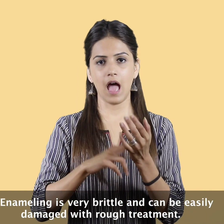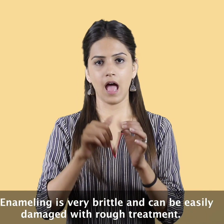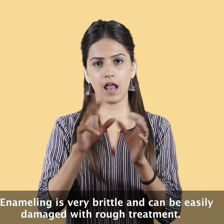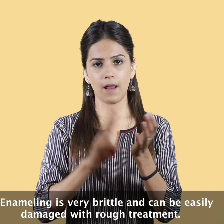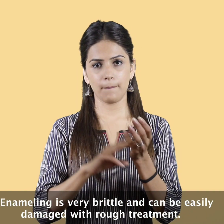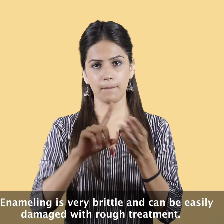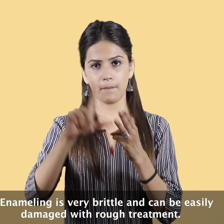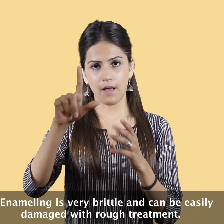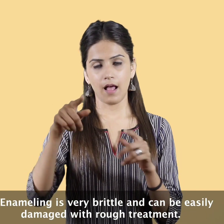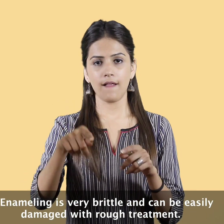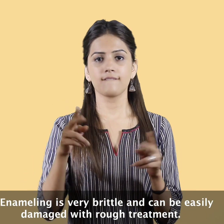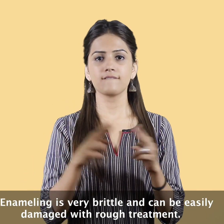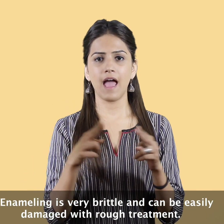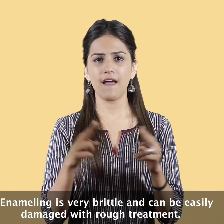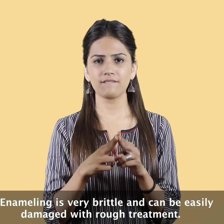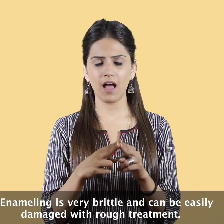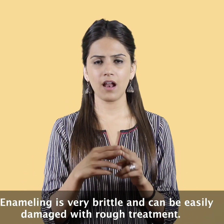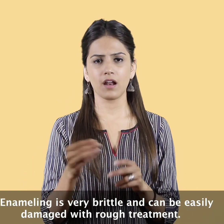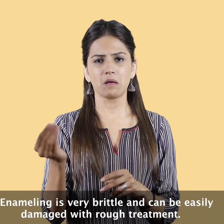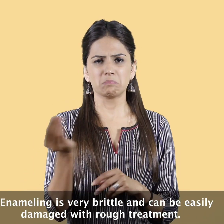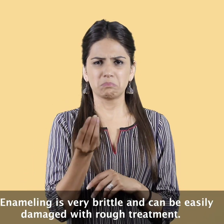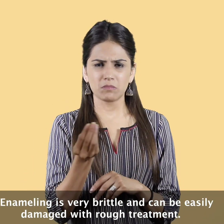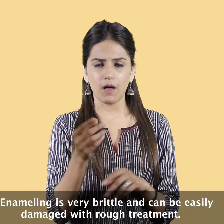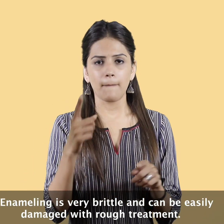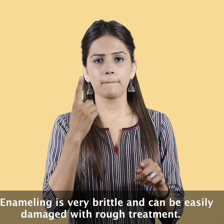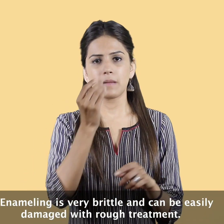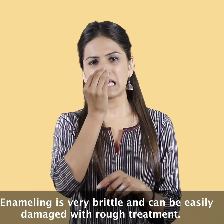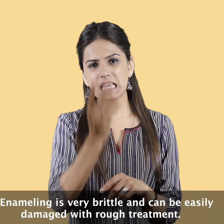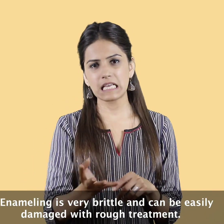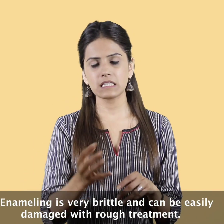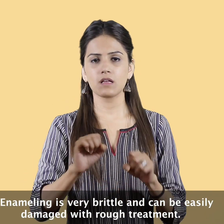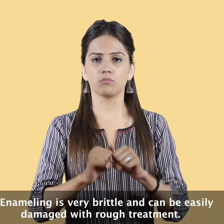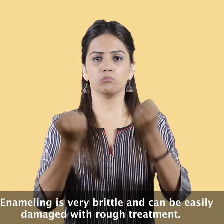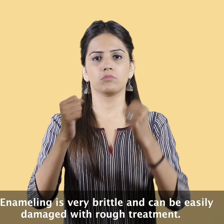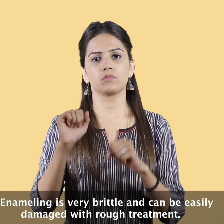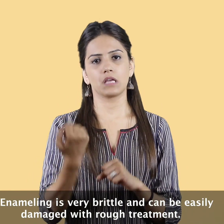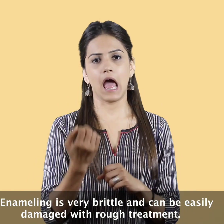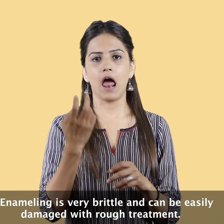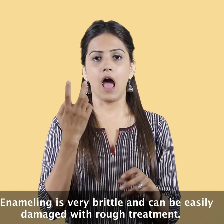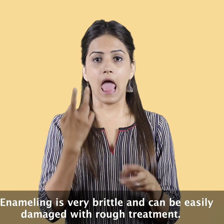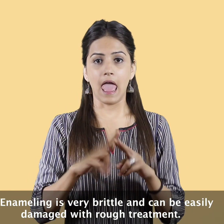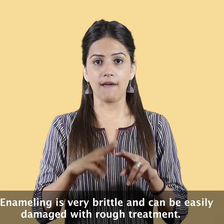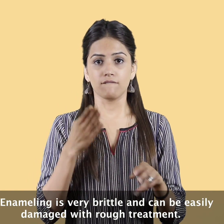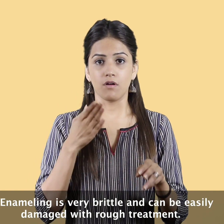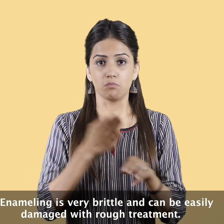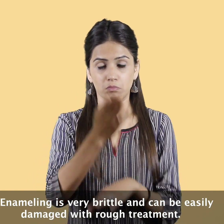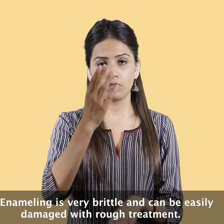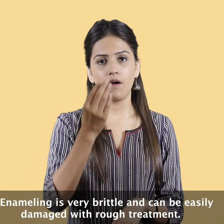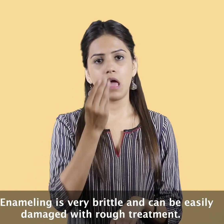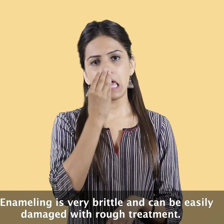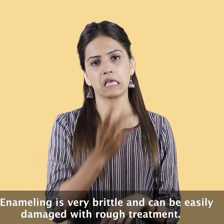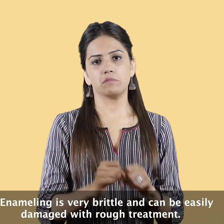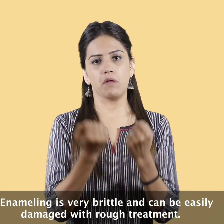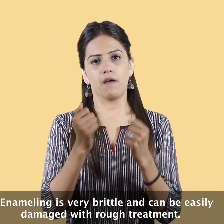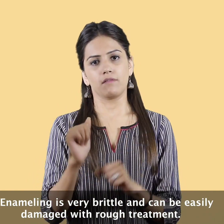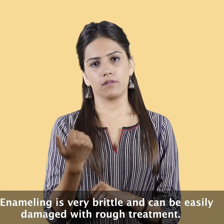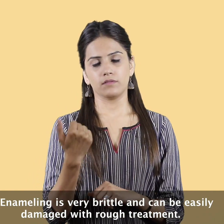Number 5. Enamelling is very brittle and can be easily damaged with rough treatment.